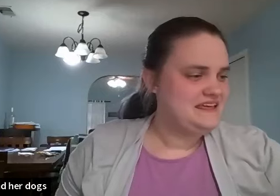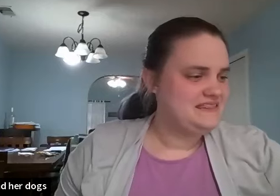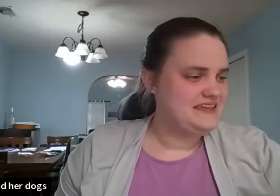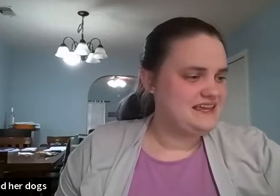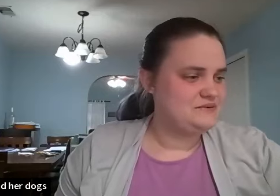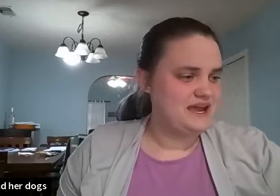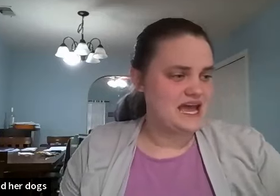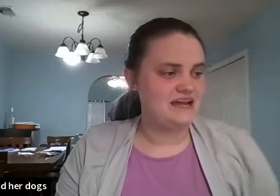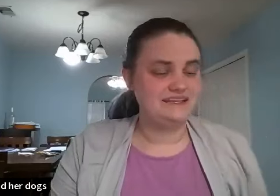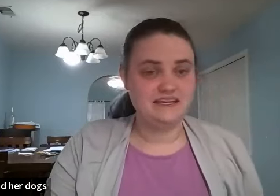Then we had